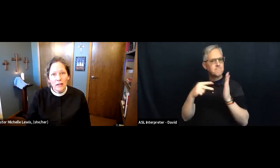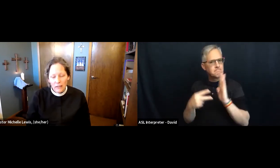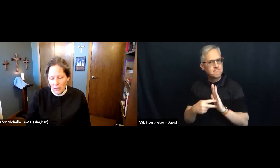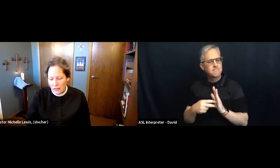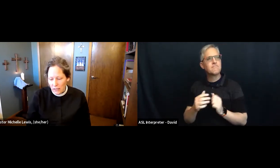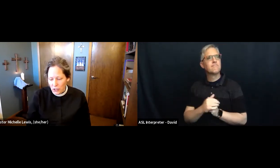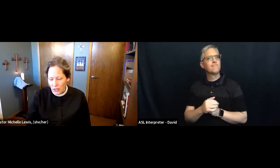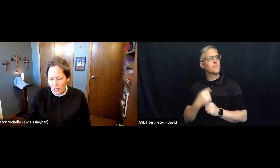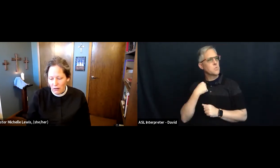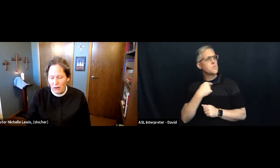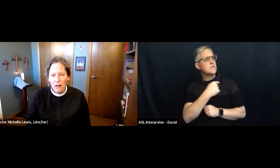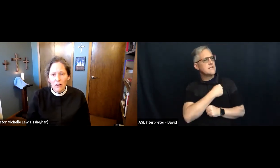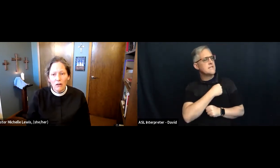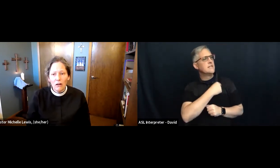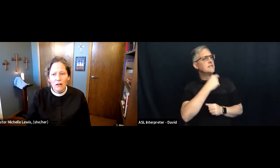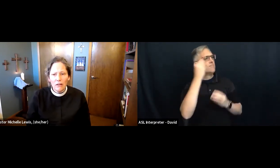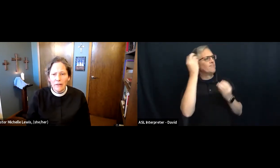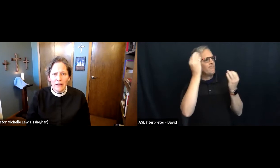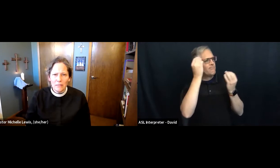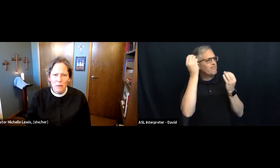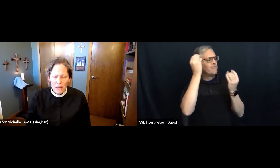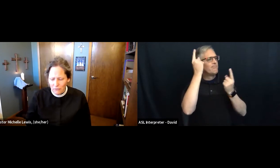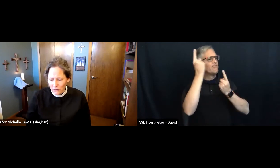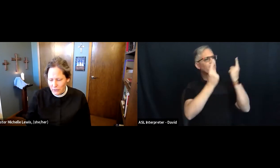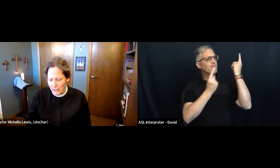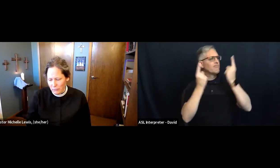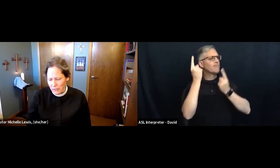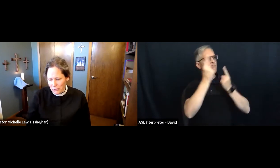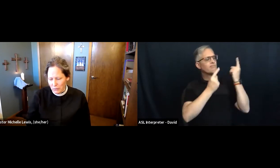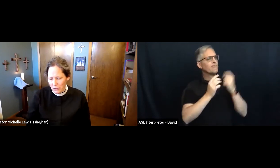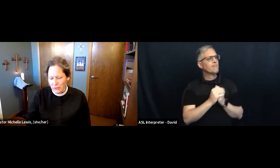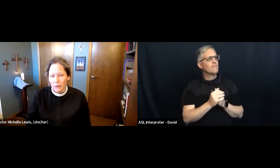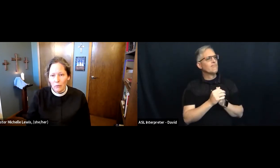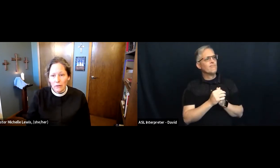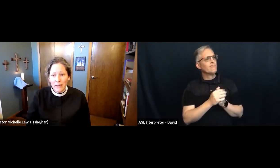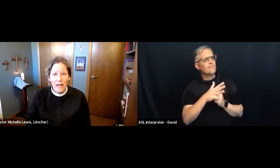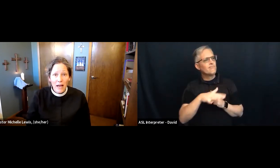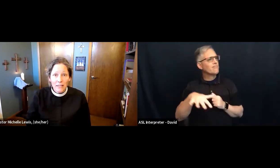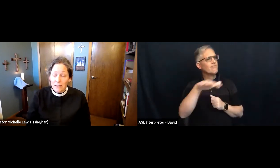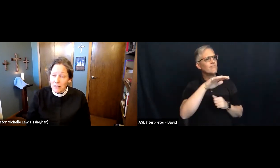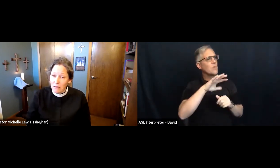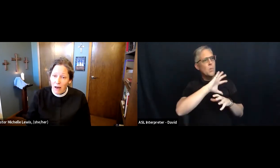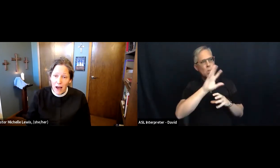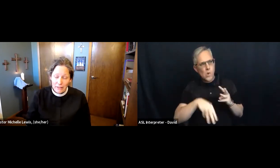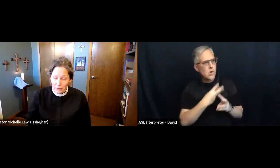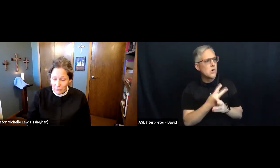considering and acknowledging all that is painful and miserable in the world. And that is